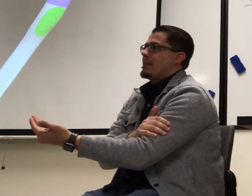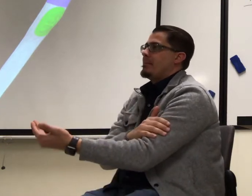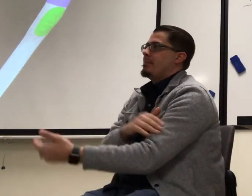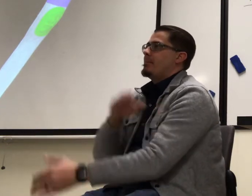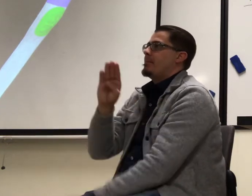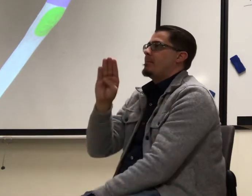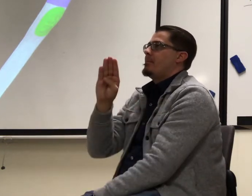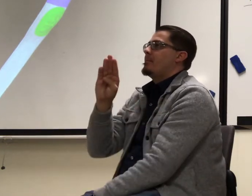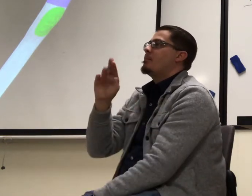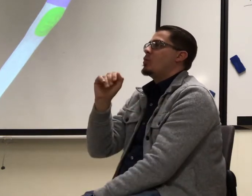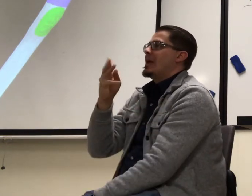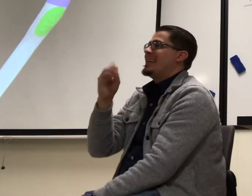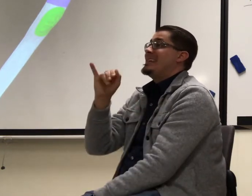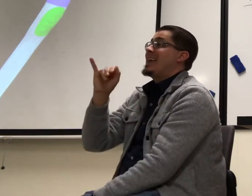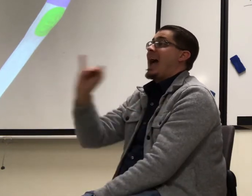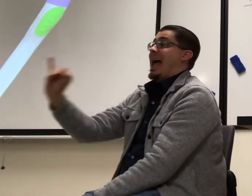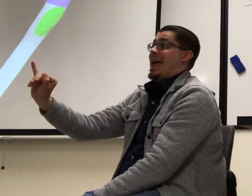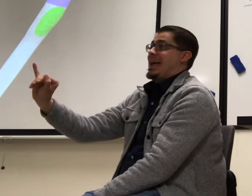brachii